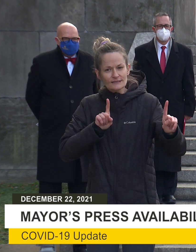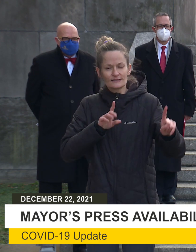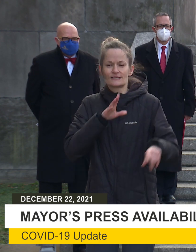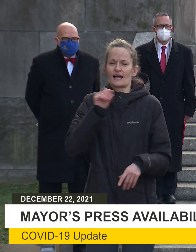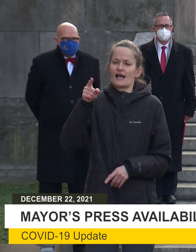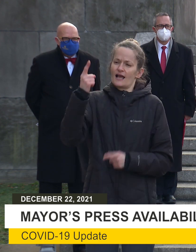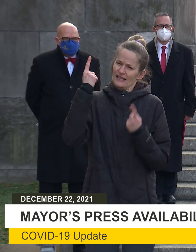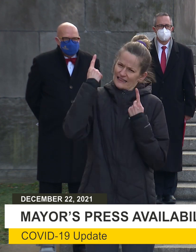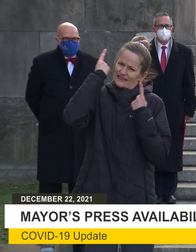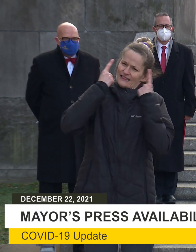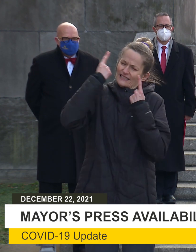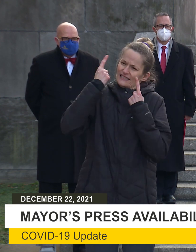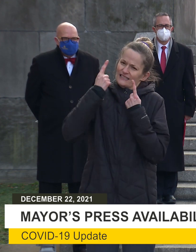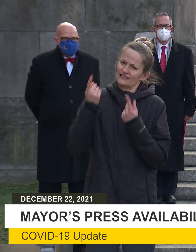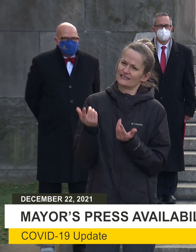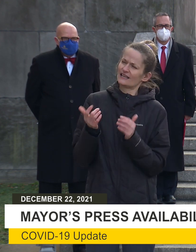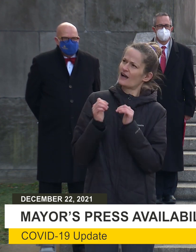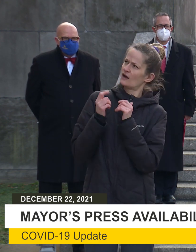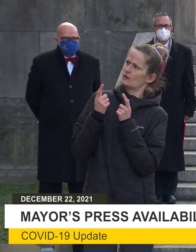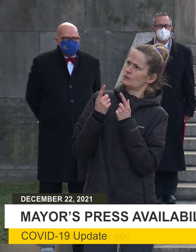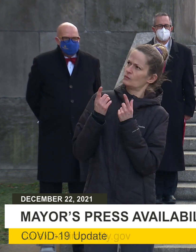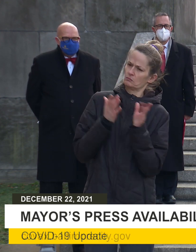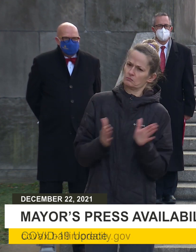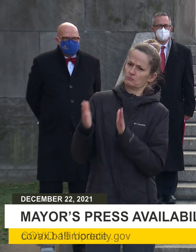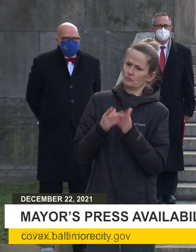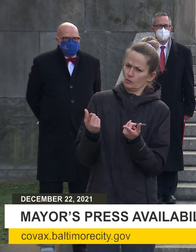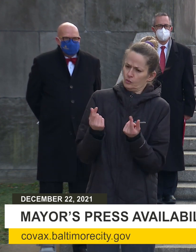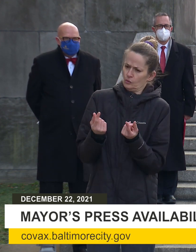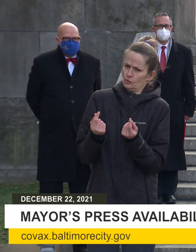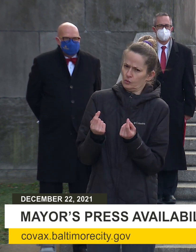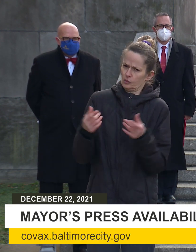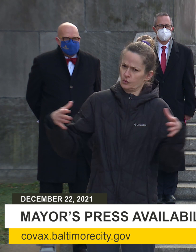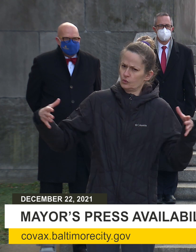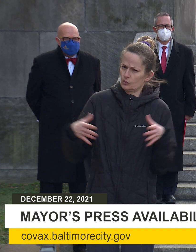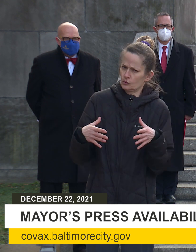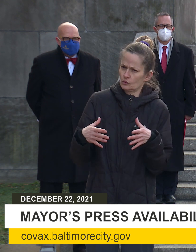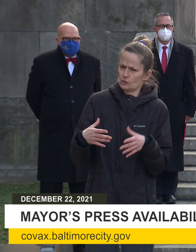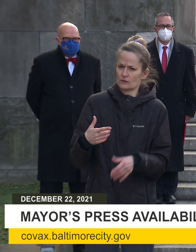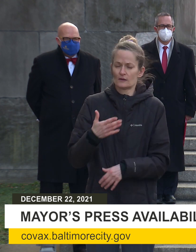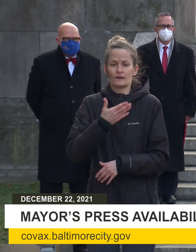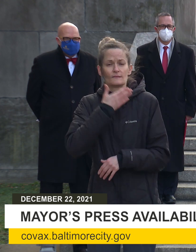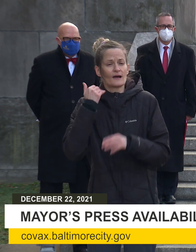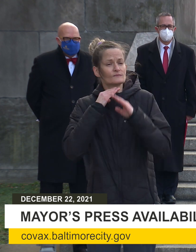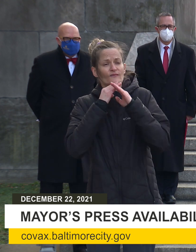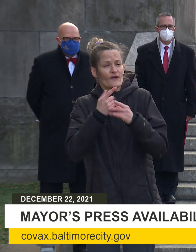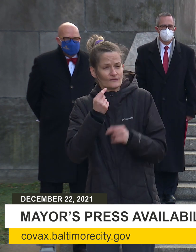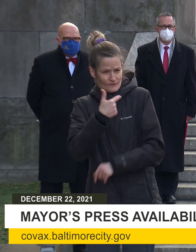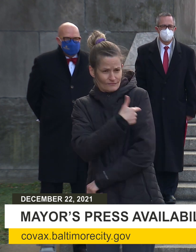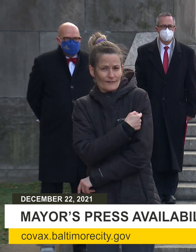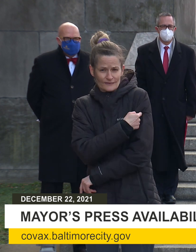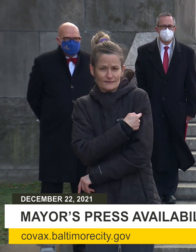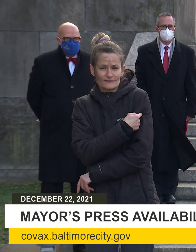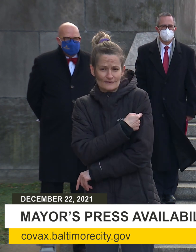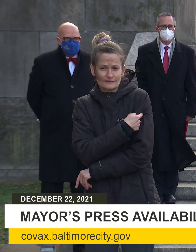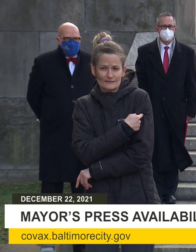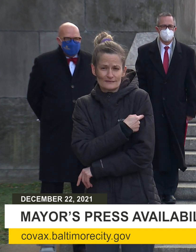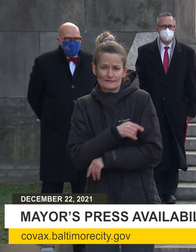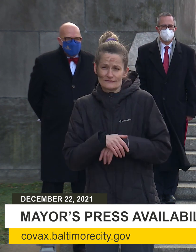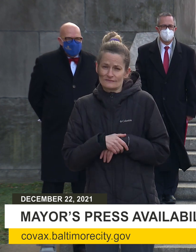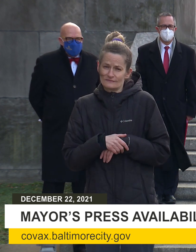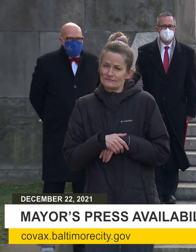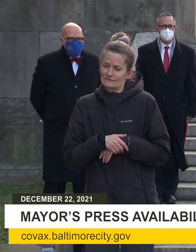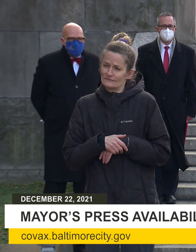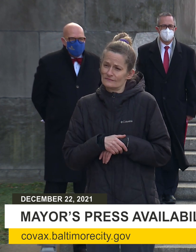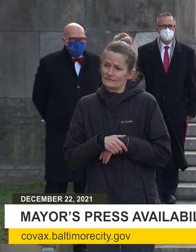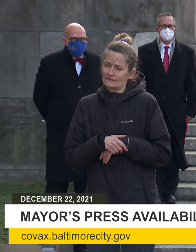know that the vaccine and booster are your best defense against serious illness of COVID-19. Our caregivers are struggling